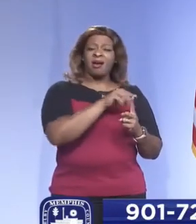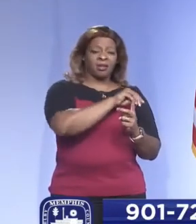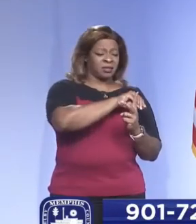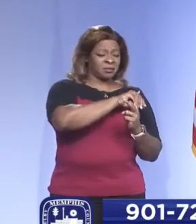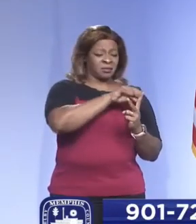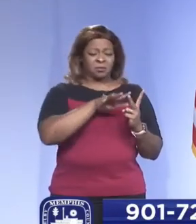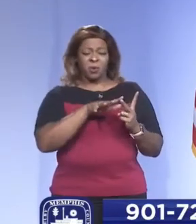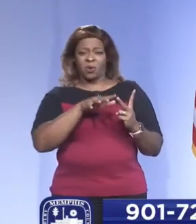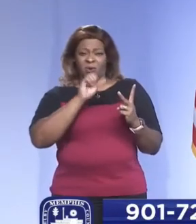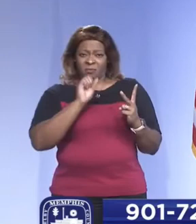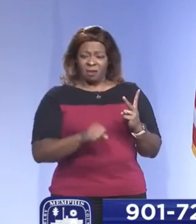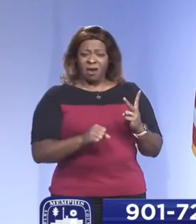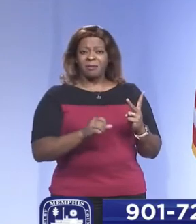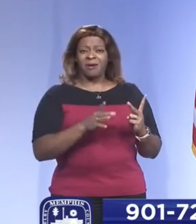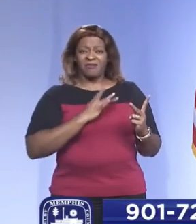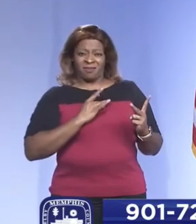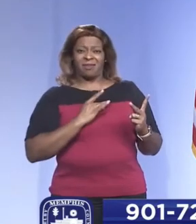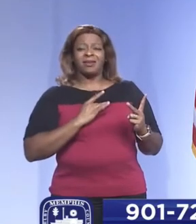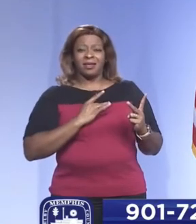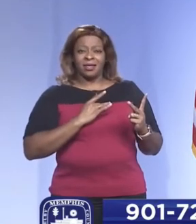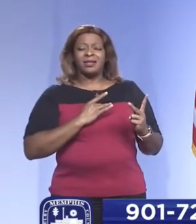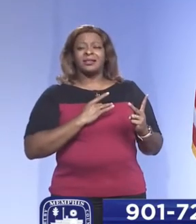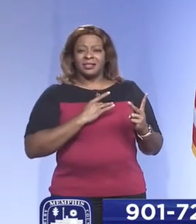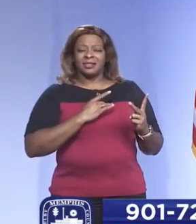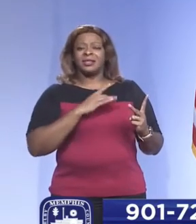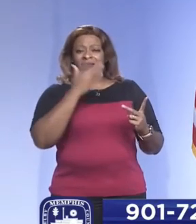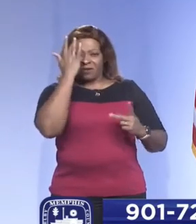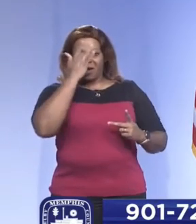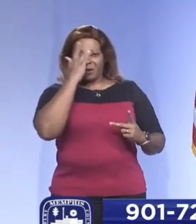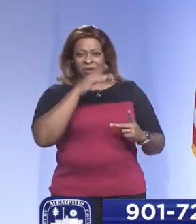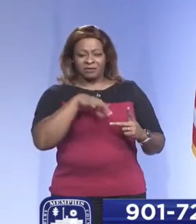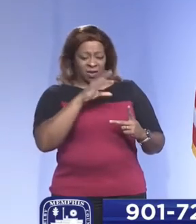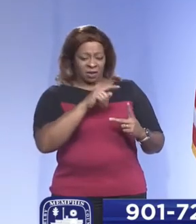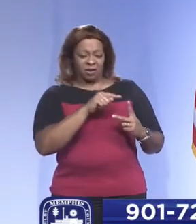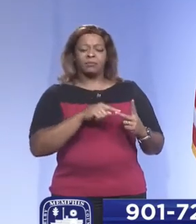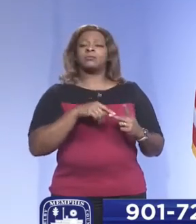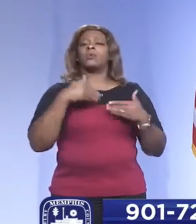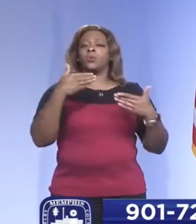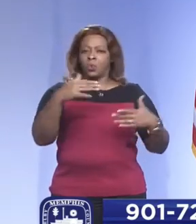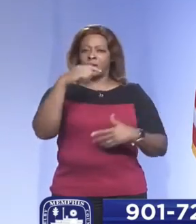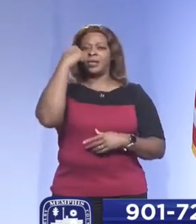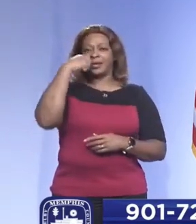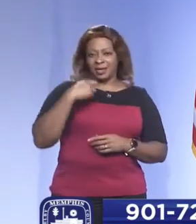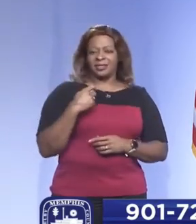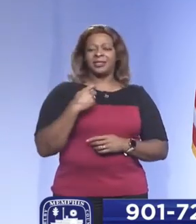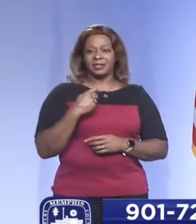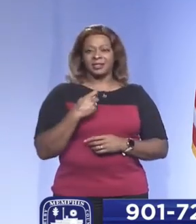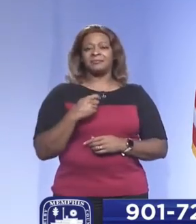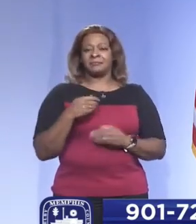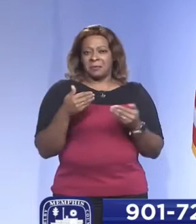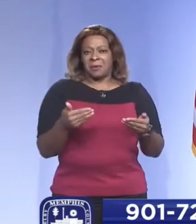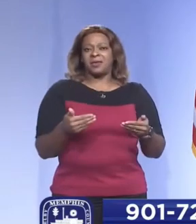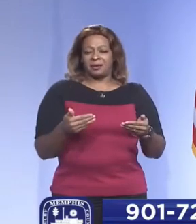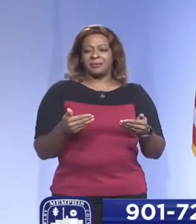someone that has tested positive, you should be